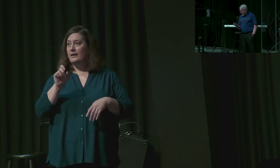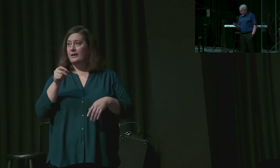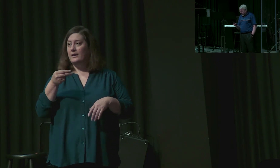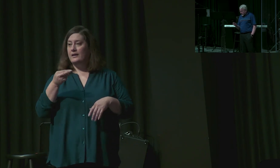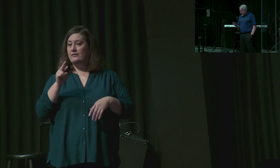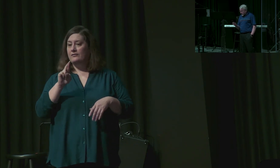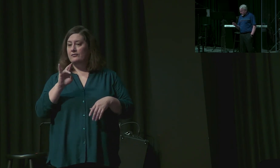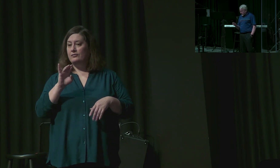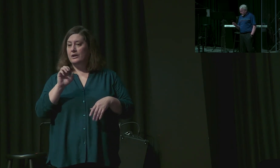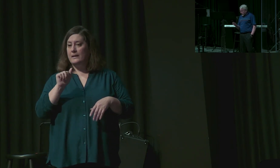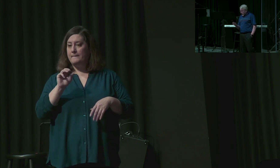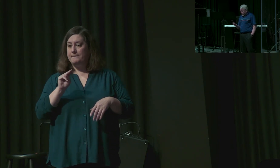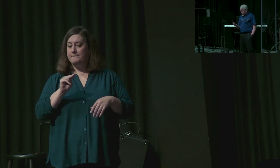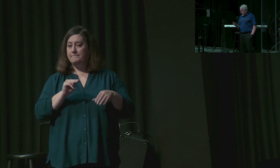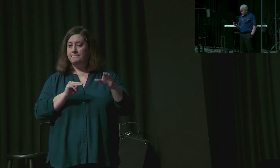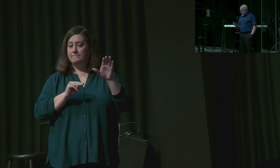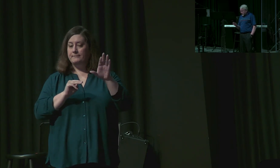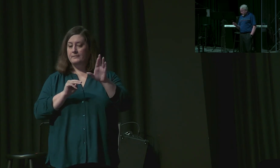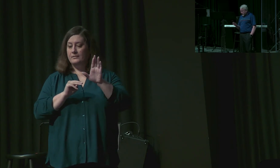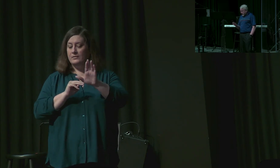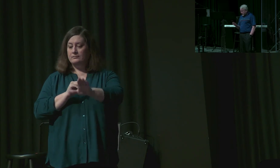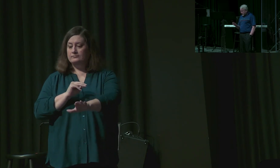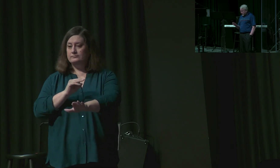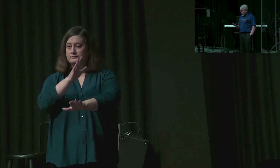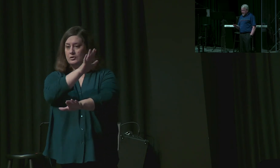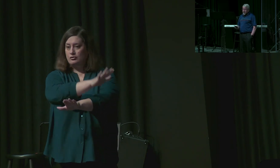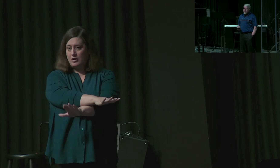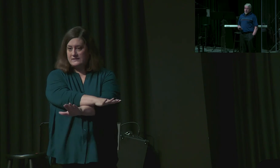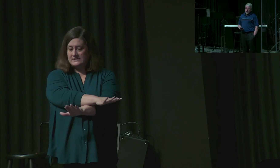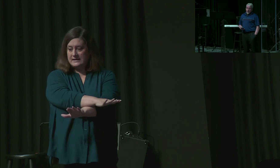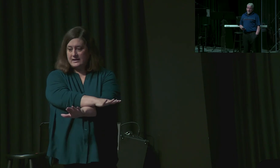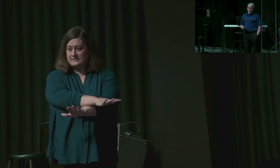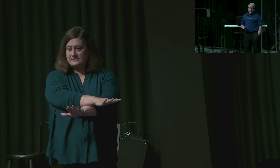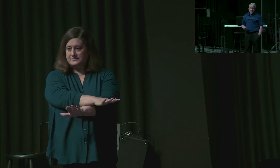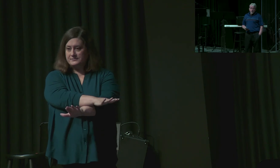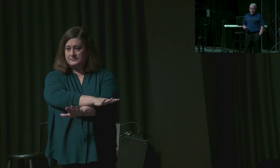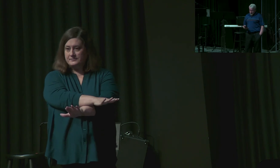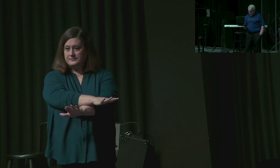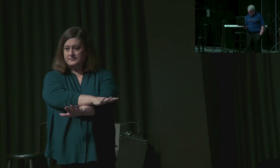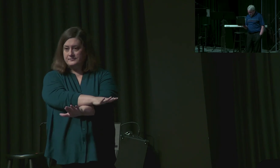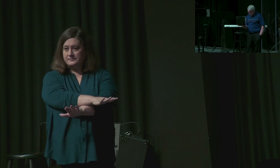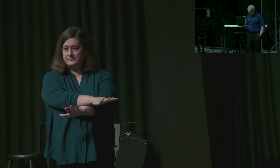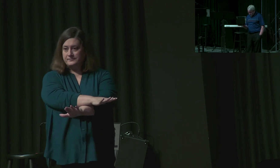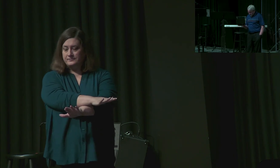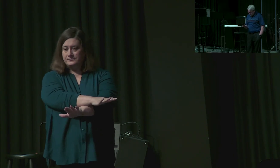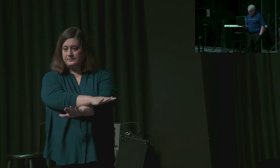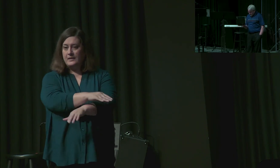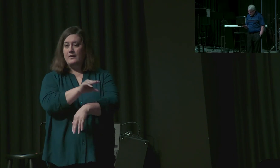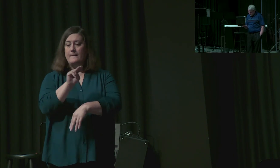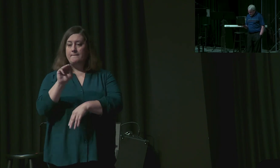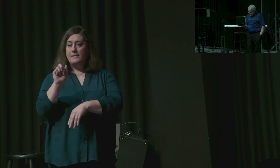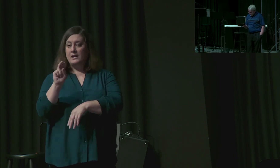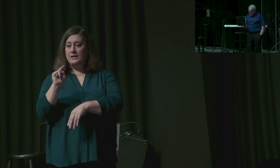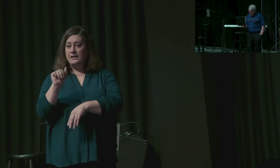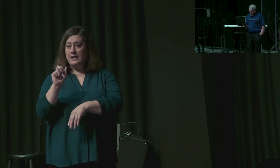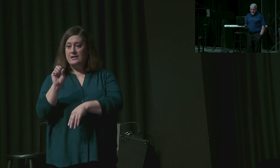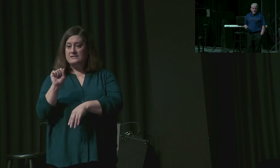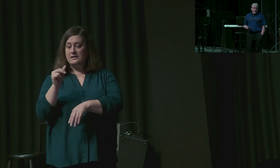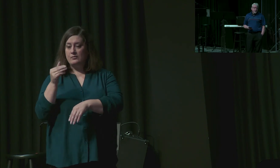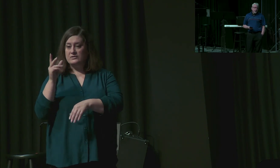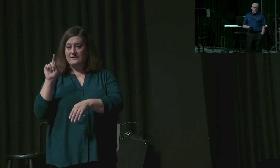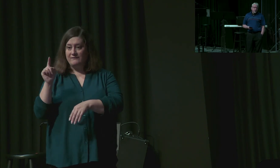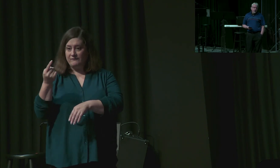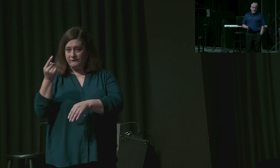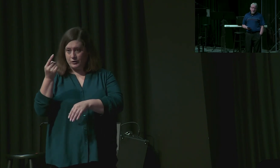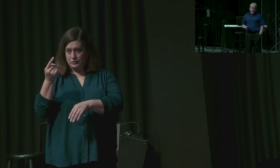head of Manasseh, crossing his hands, for Manasseh was the firstborn. Now